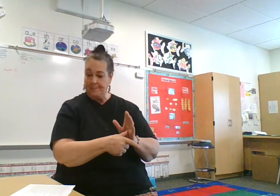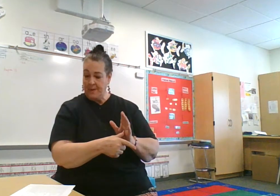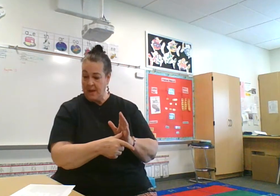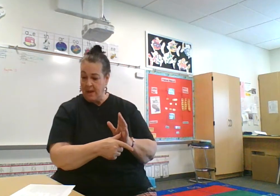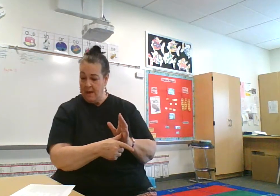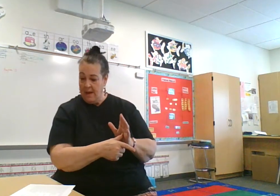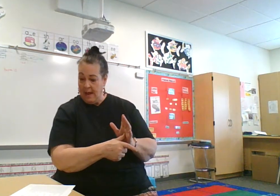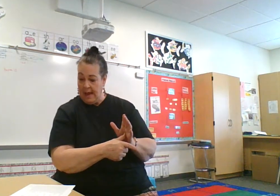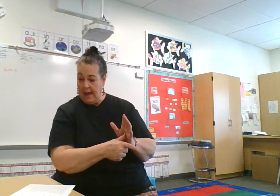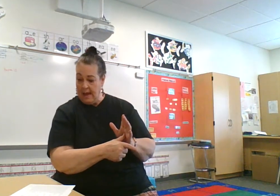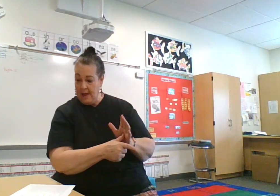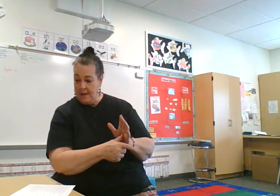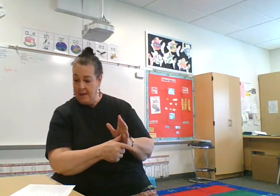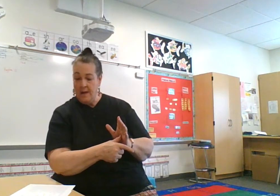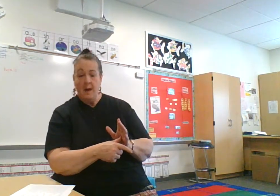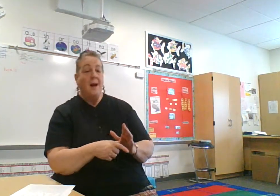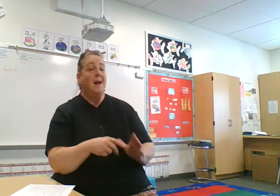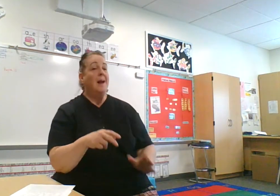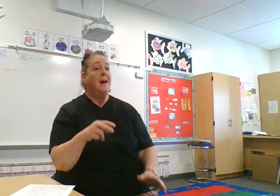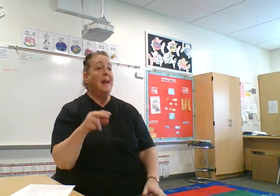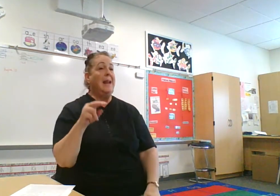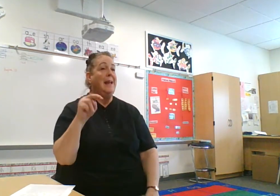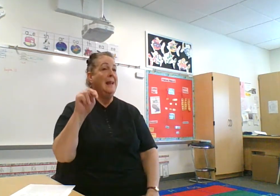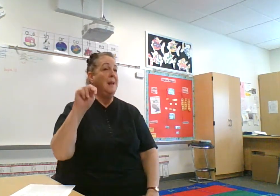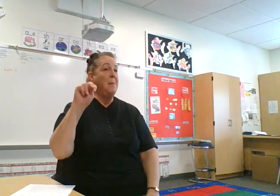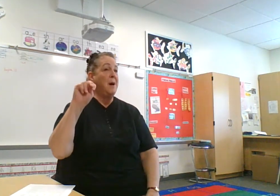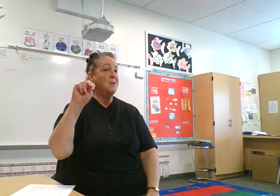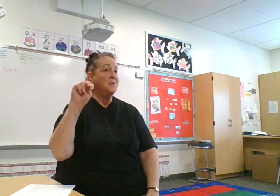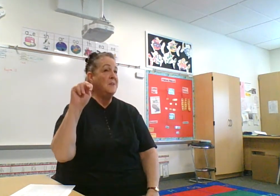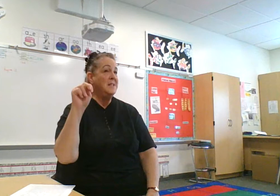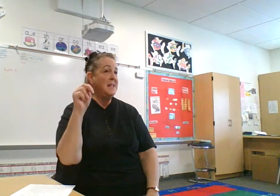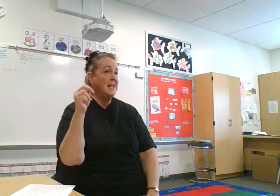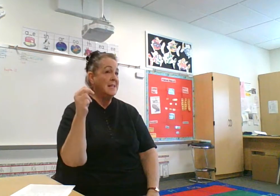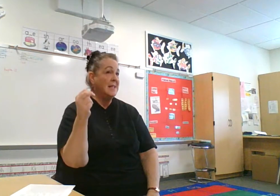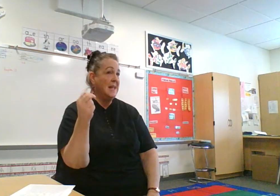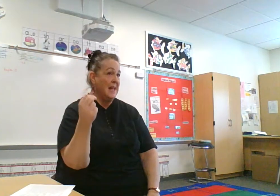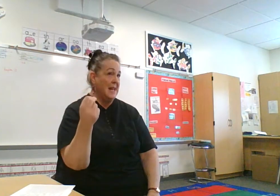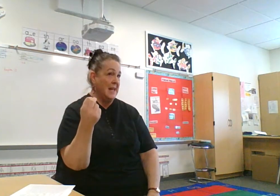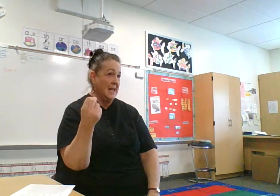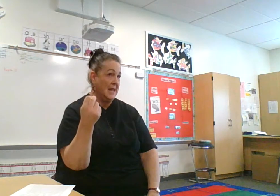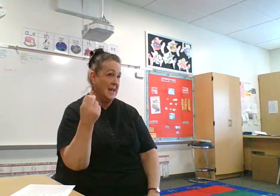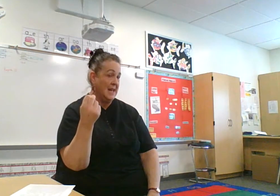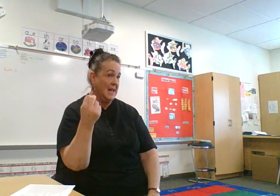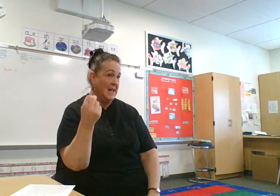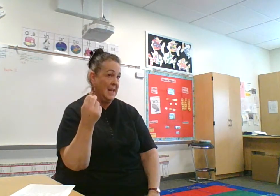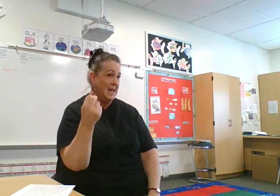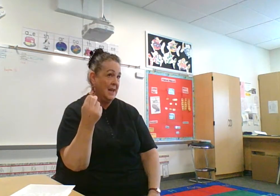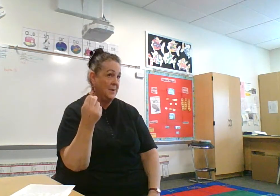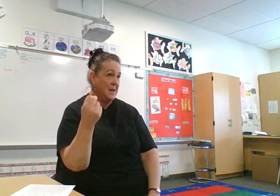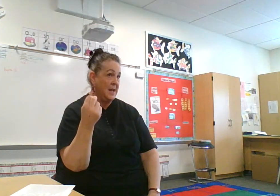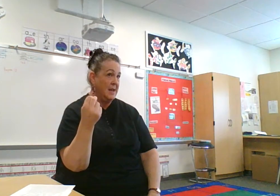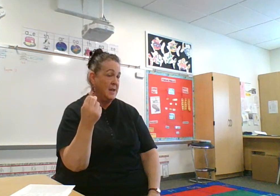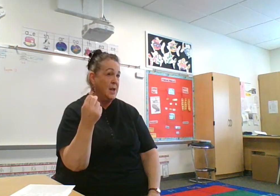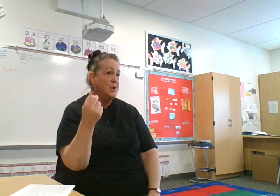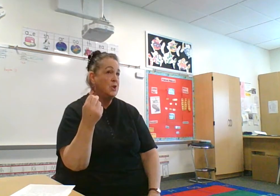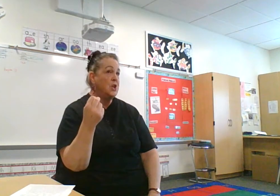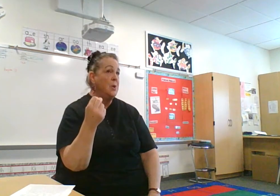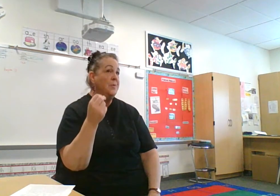Okay. And N apostrophe T is an N. Okay. So this